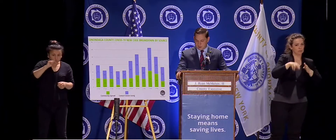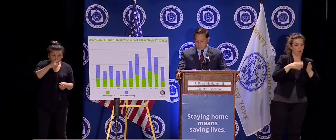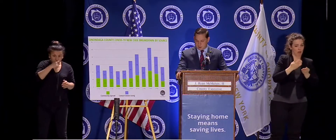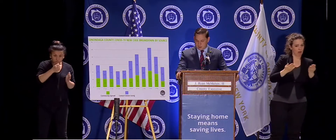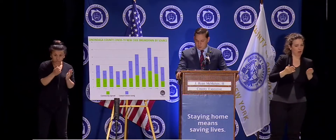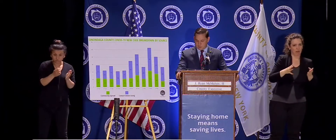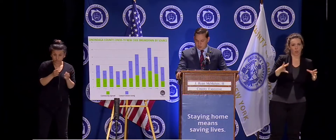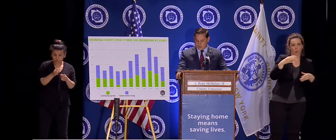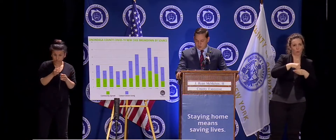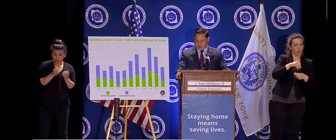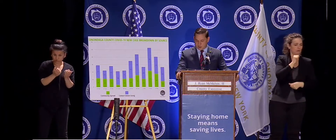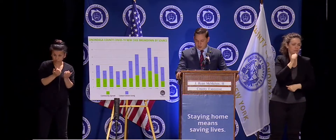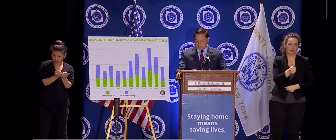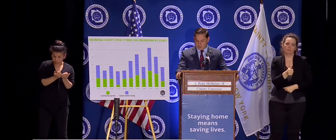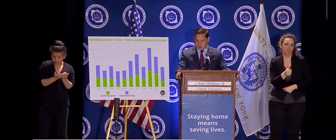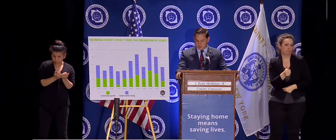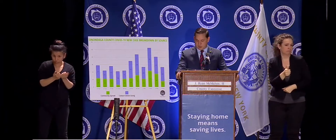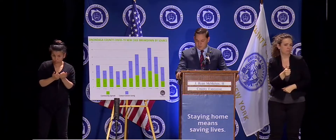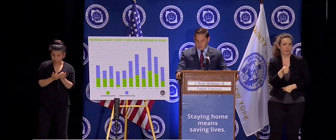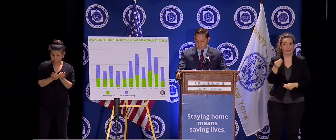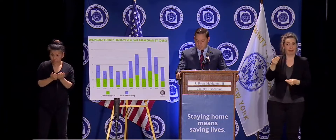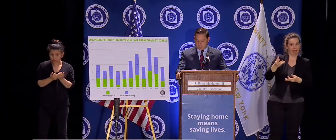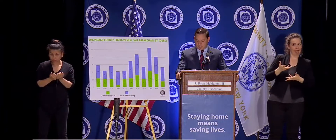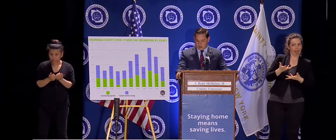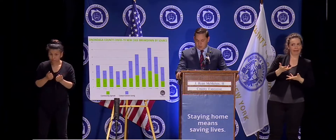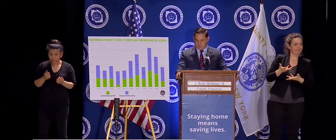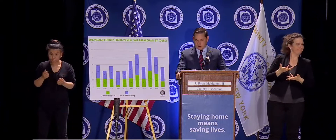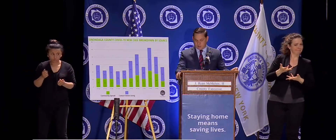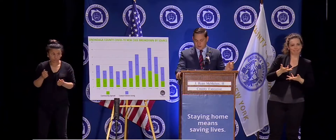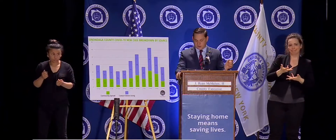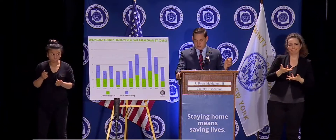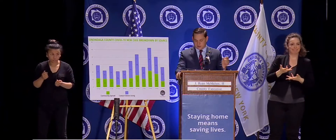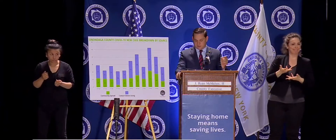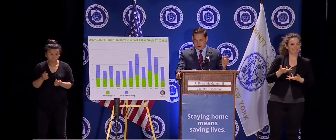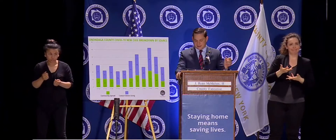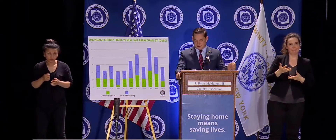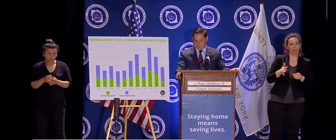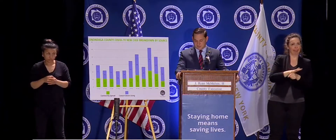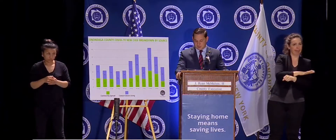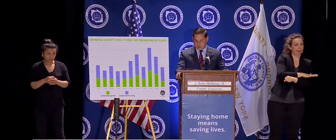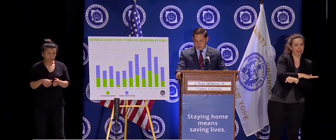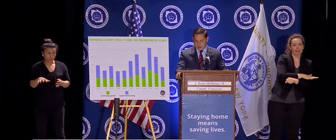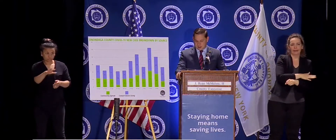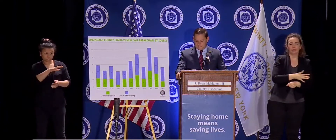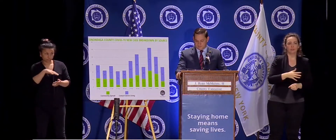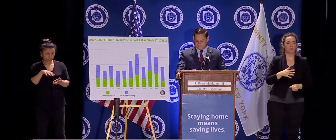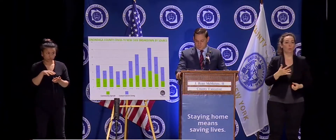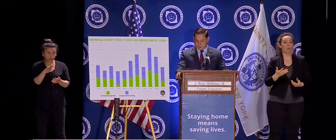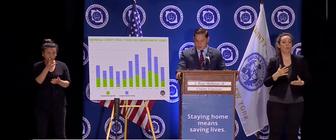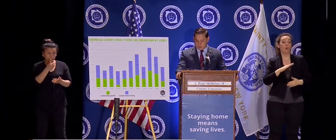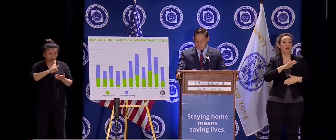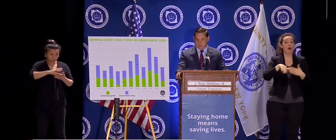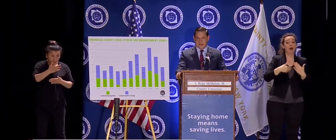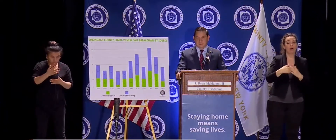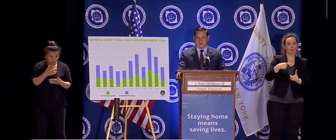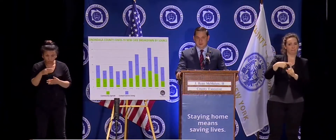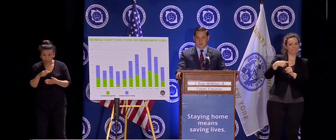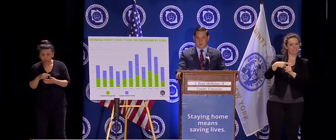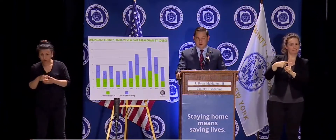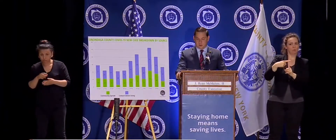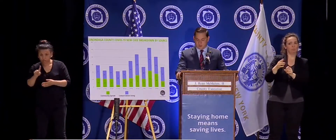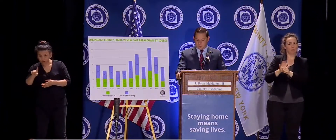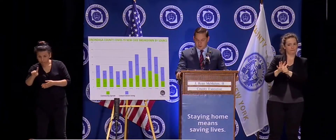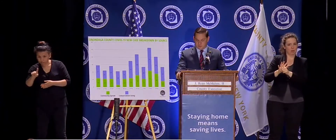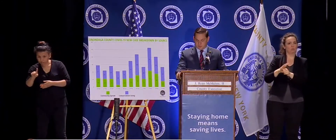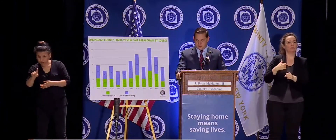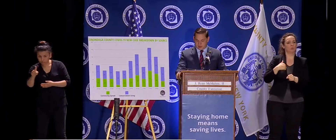so it won't really skew our data too much. But our overall percentage of positive per test is a little